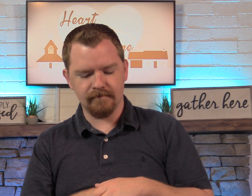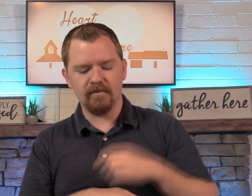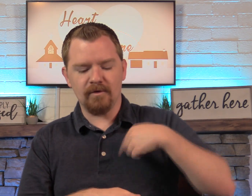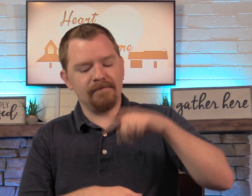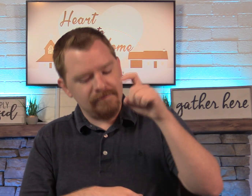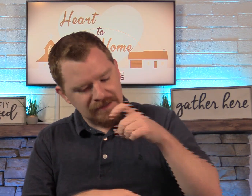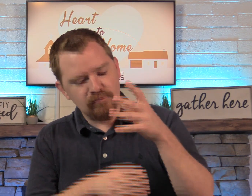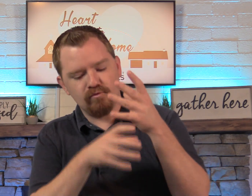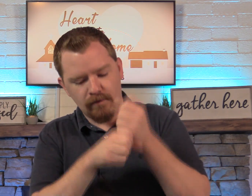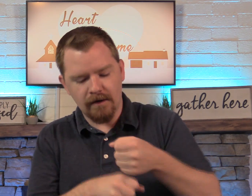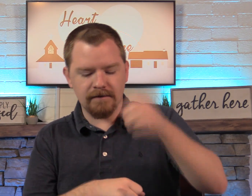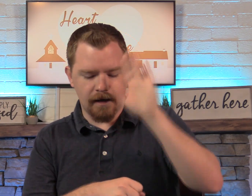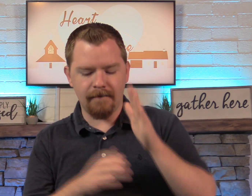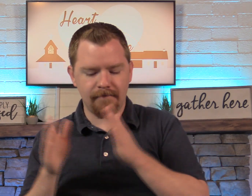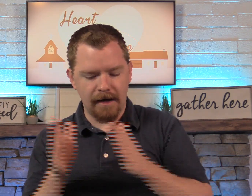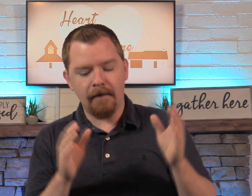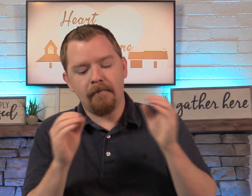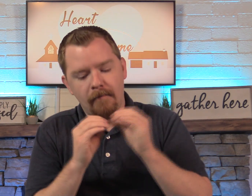than ours.